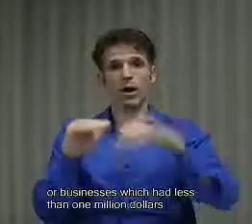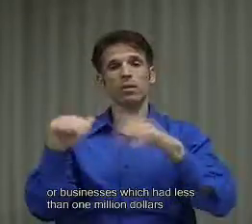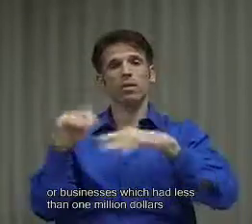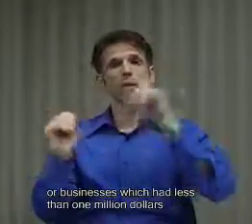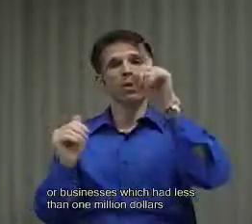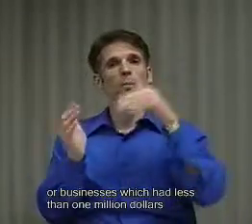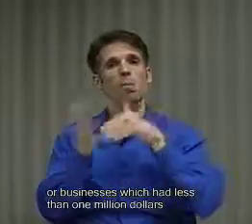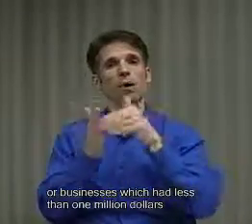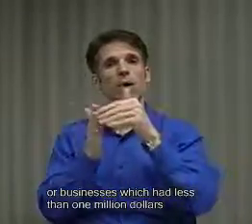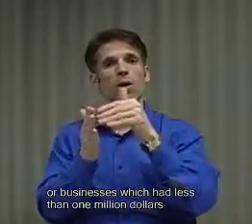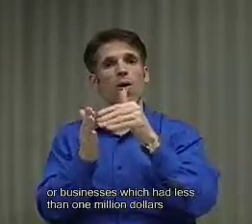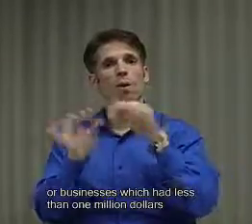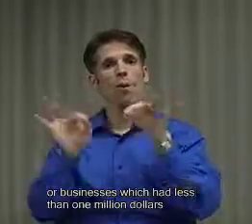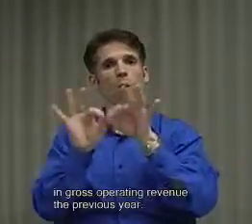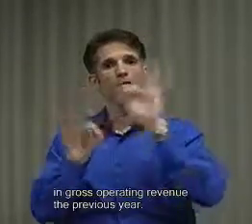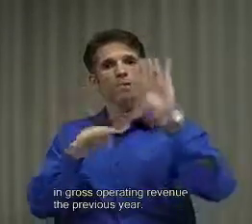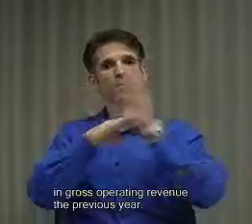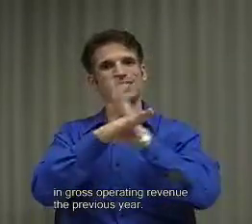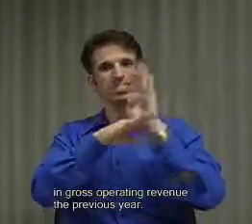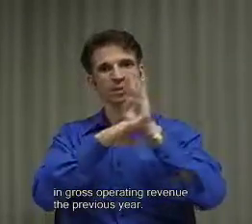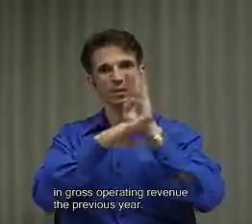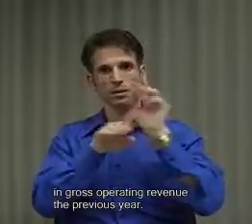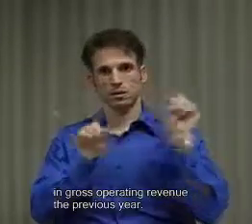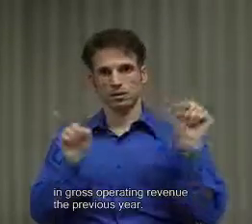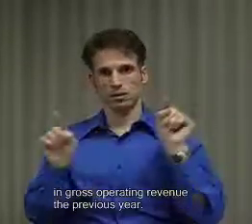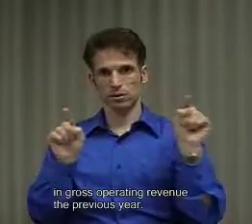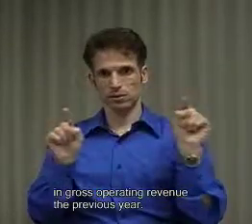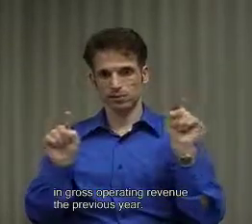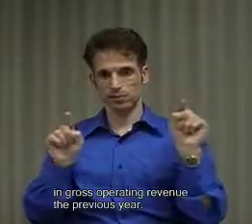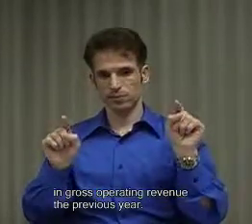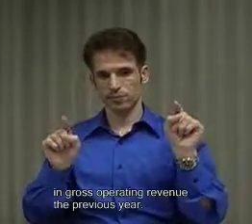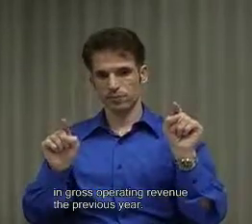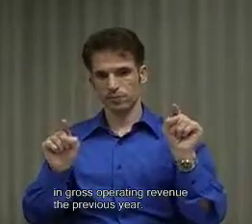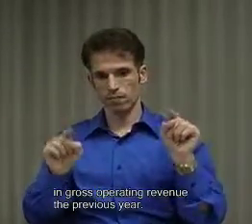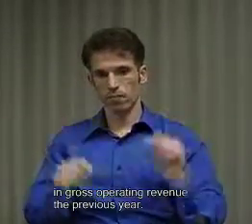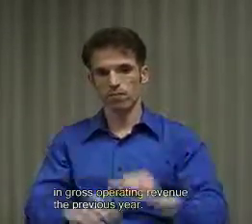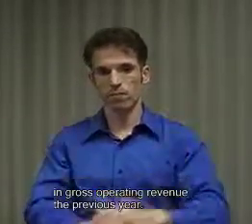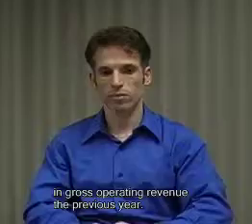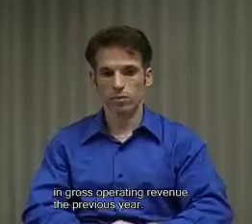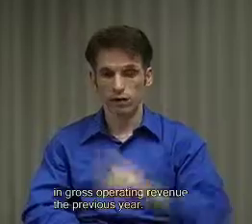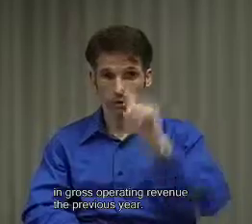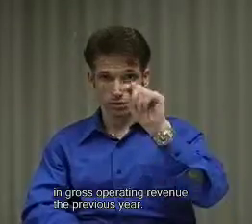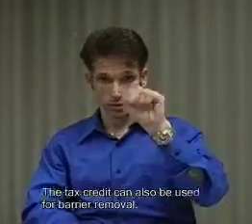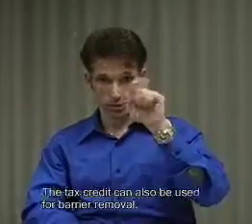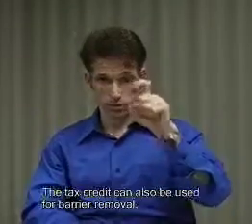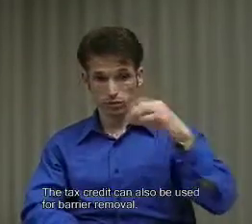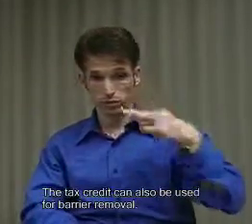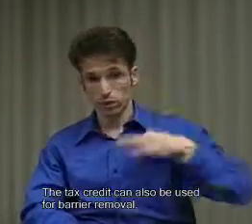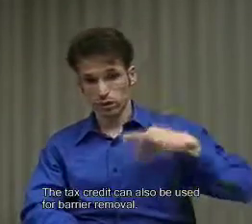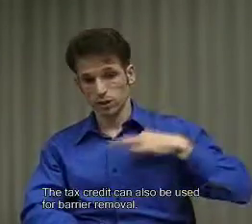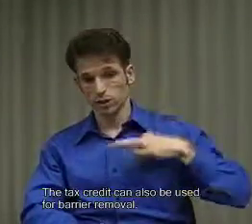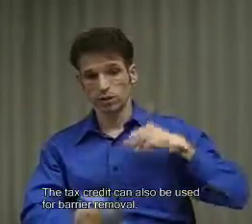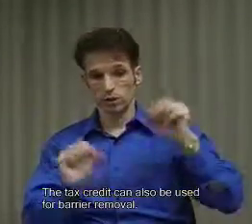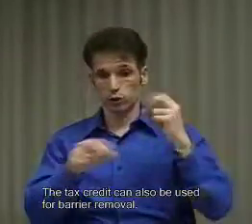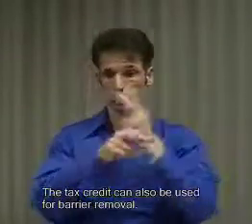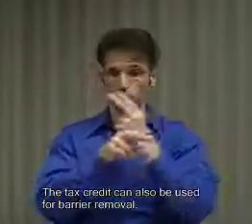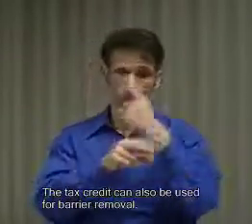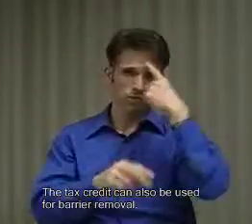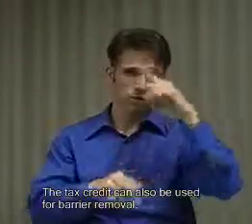million in gross operating revenue the previous year. The tax credit can also be used